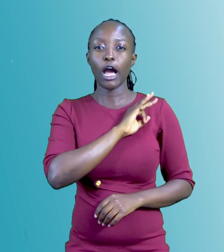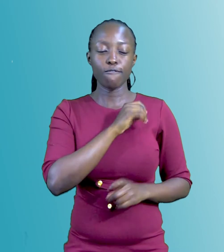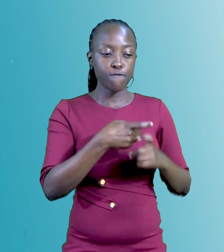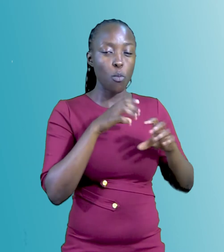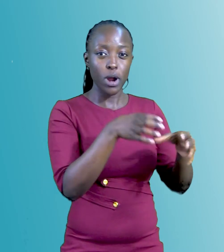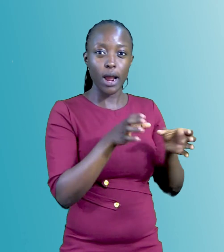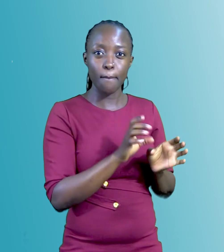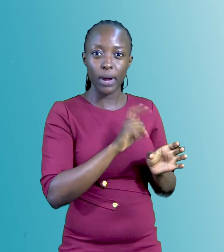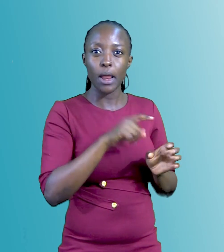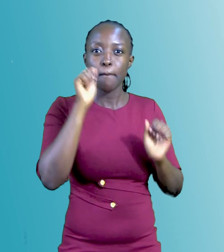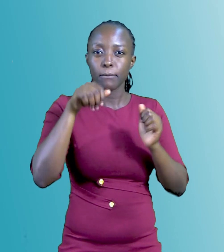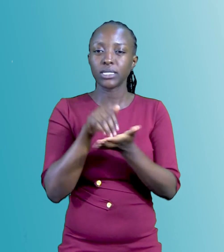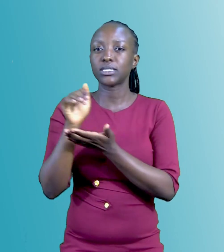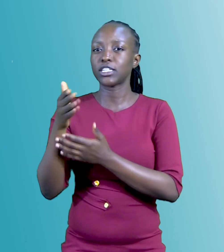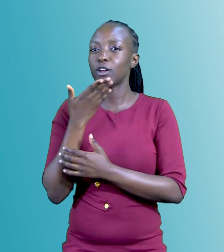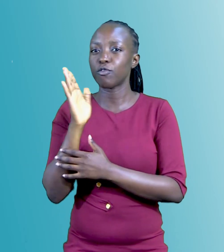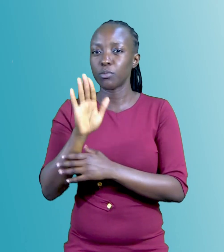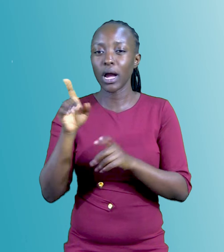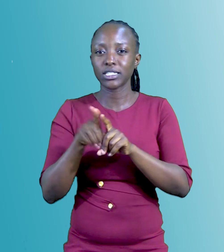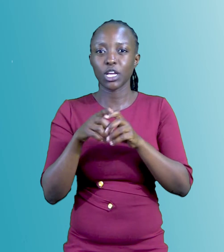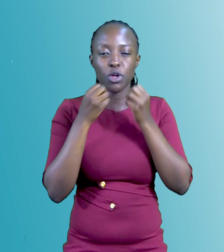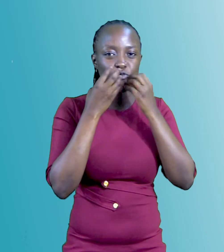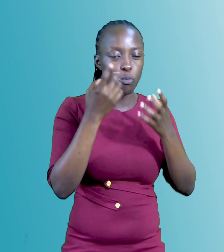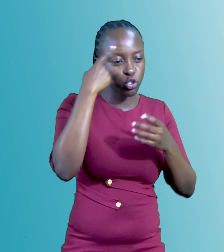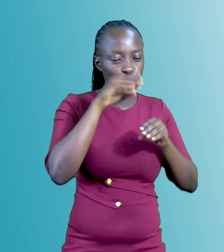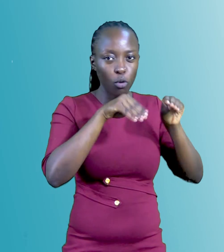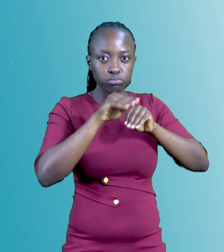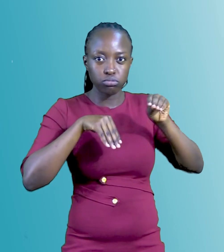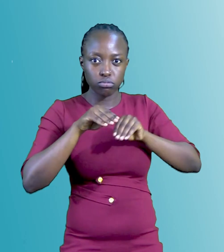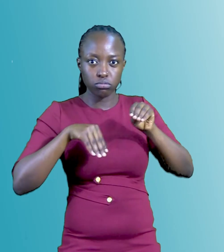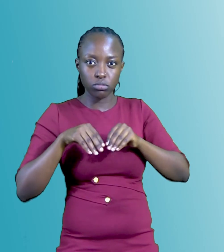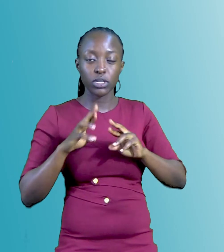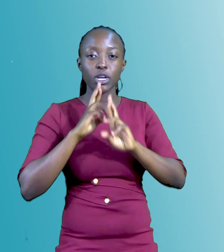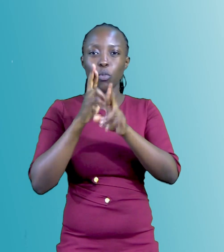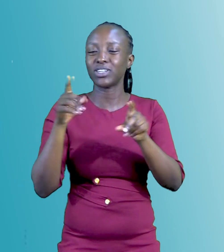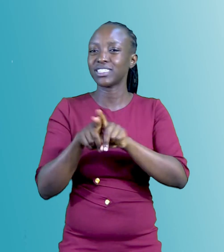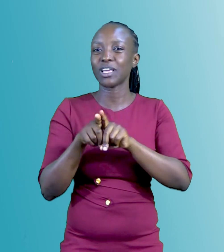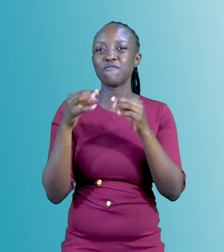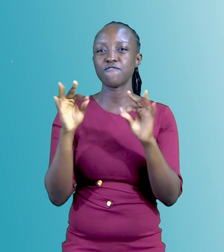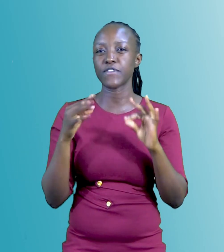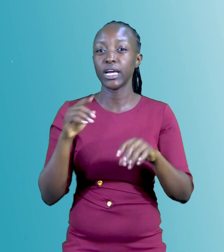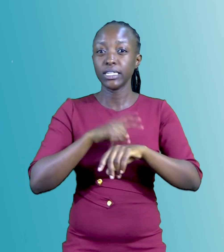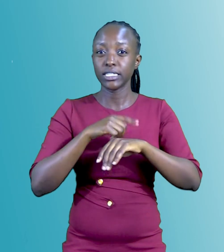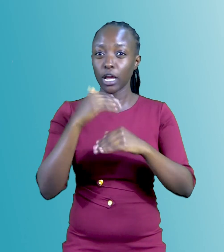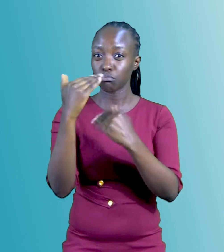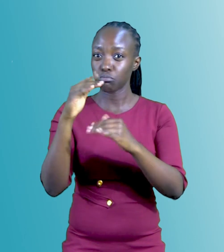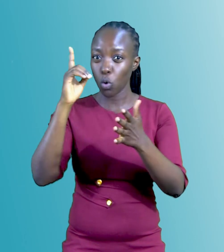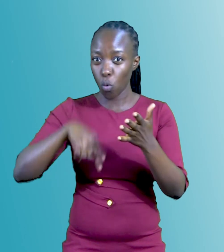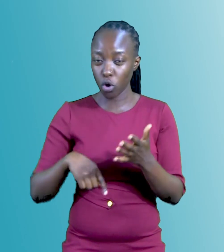for compilation. The charges for these services are free. The expected timelines for these services are dissemination